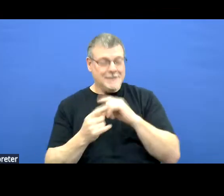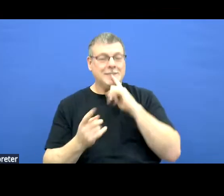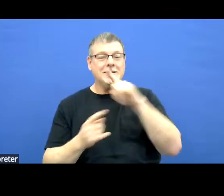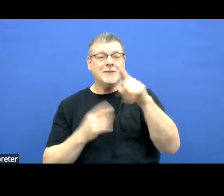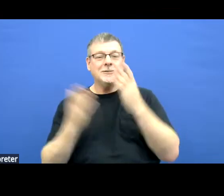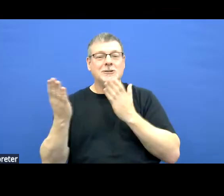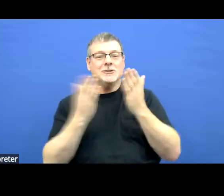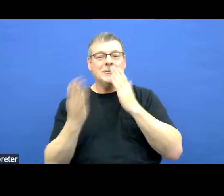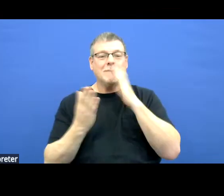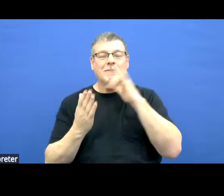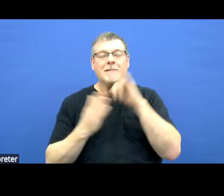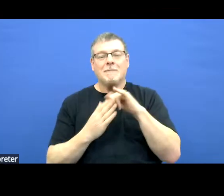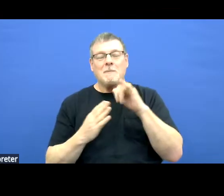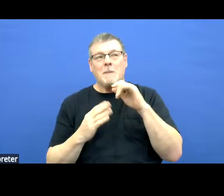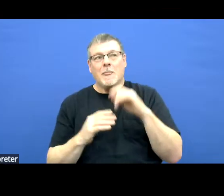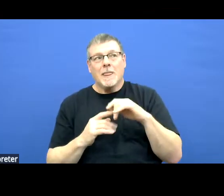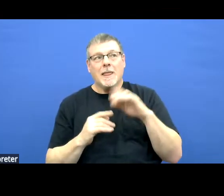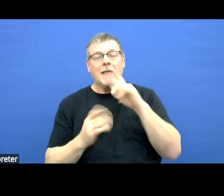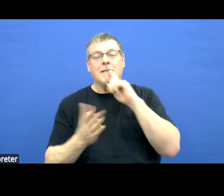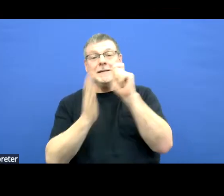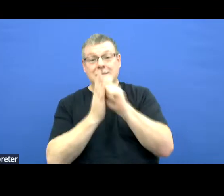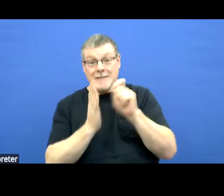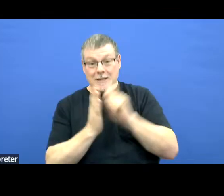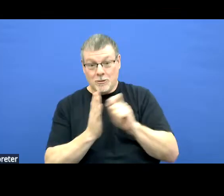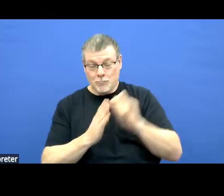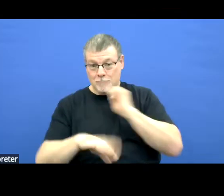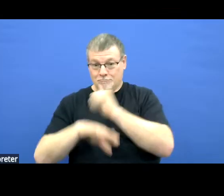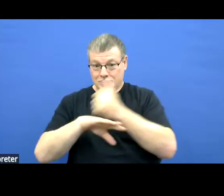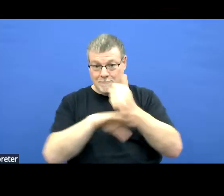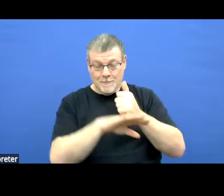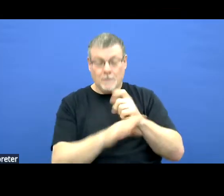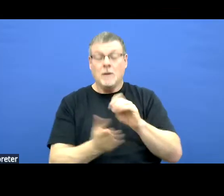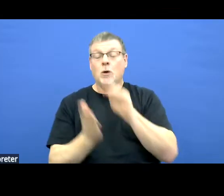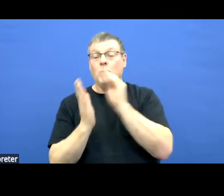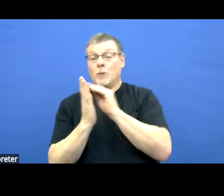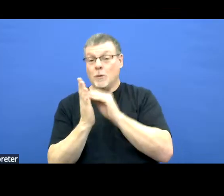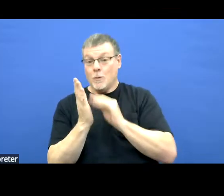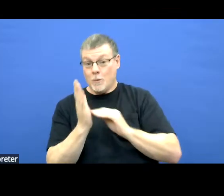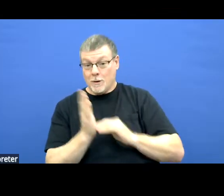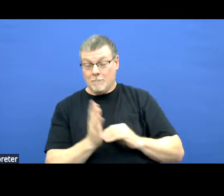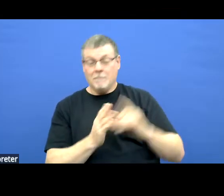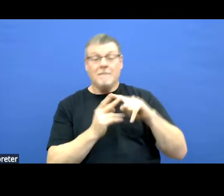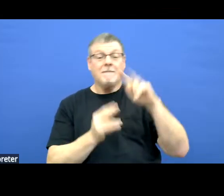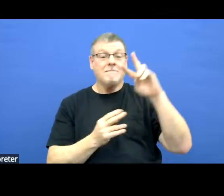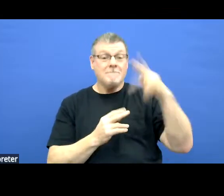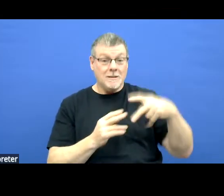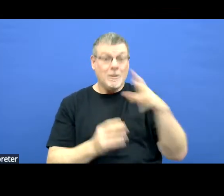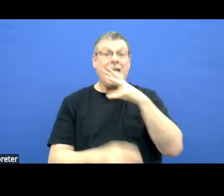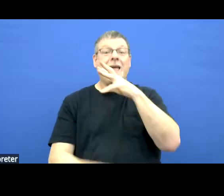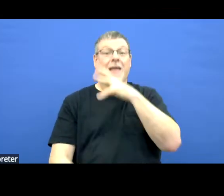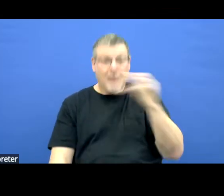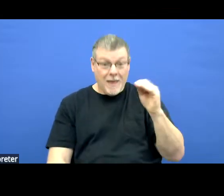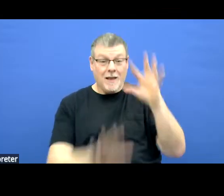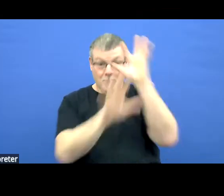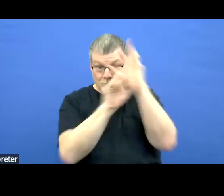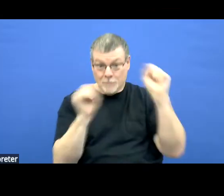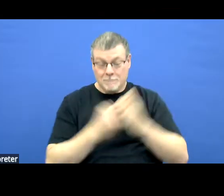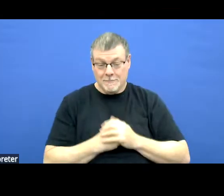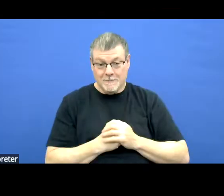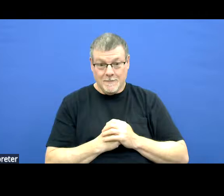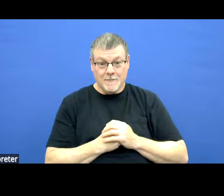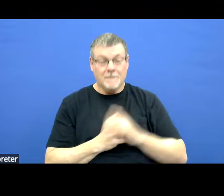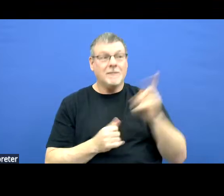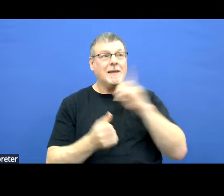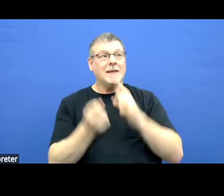as corresponding secretary, recording secretary, vice president, and president. She has assisted with